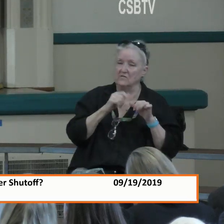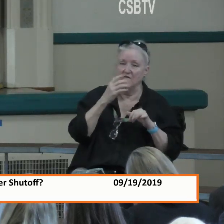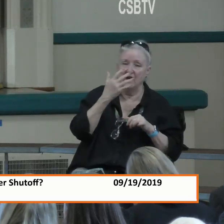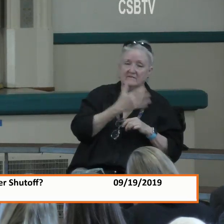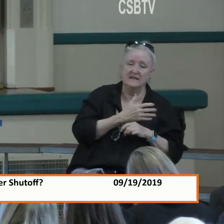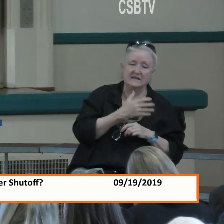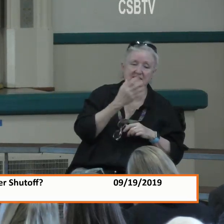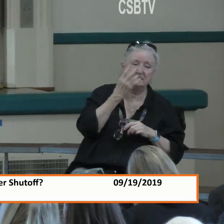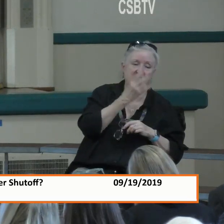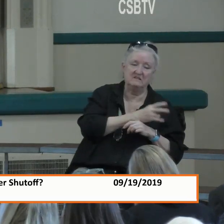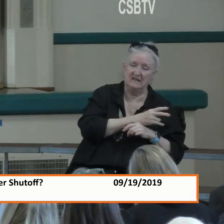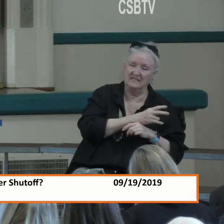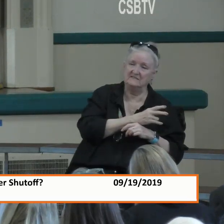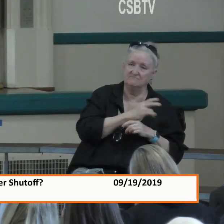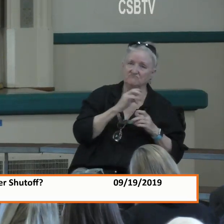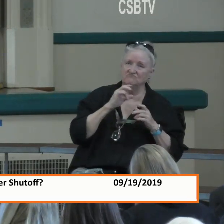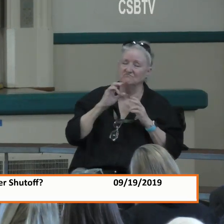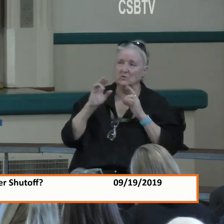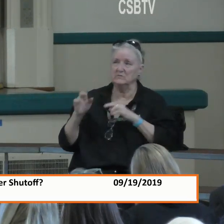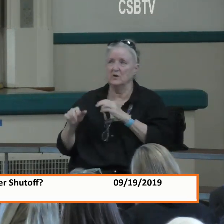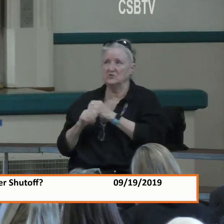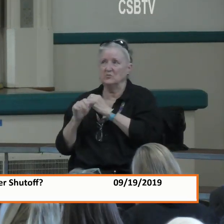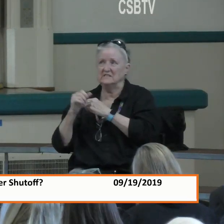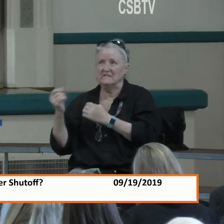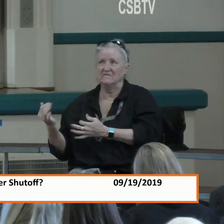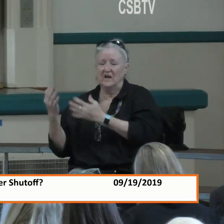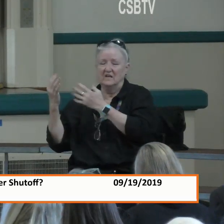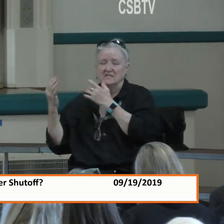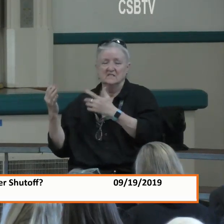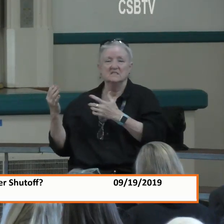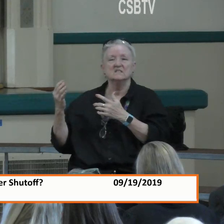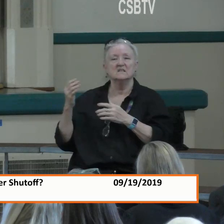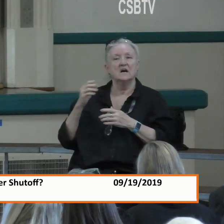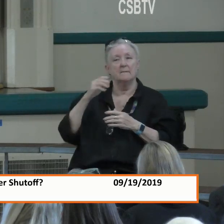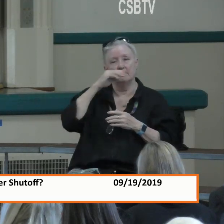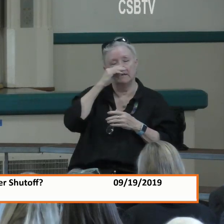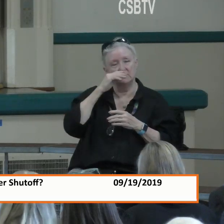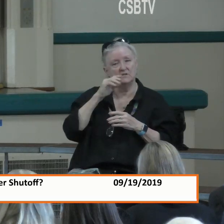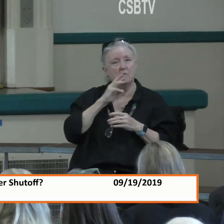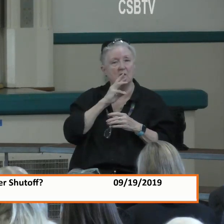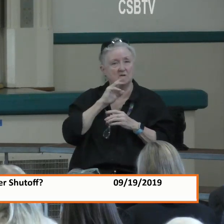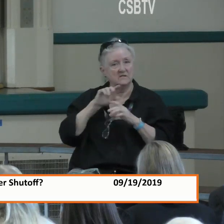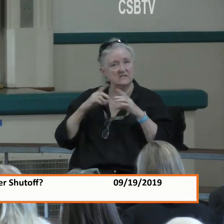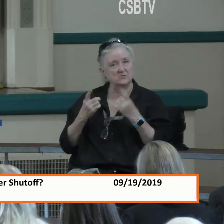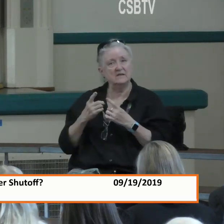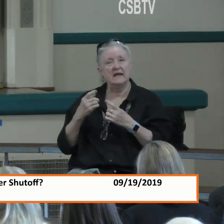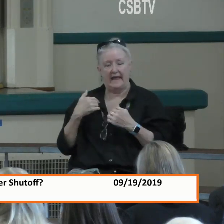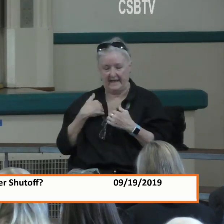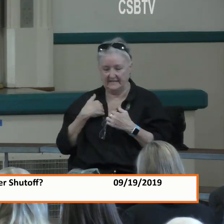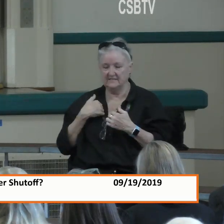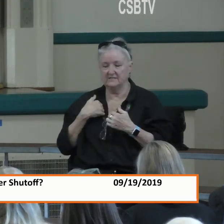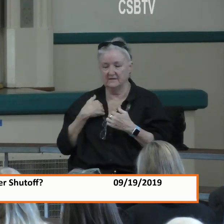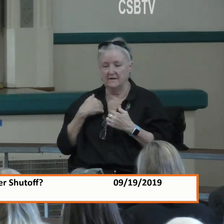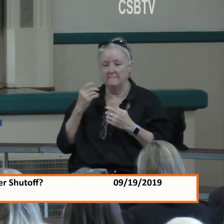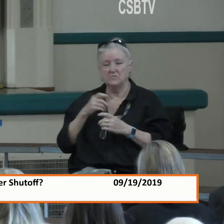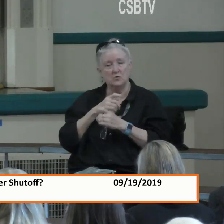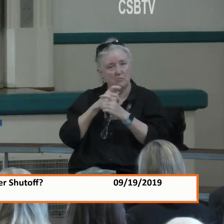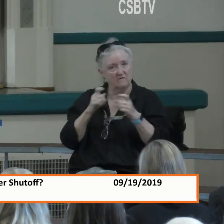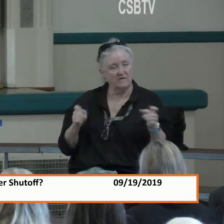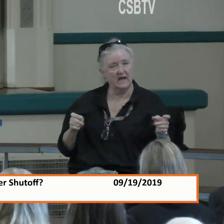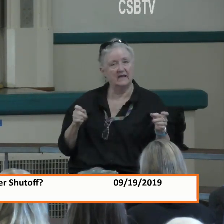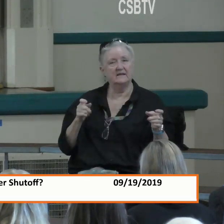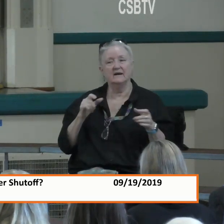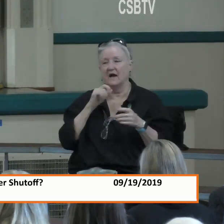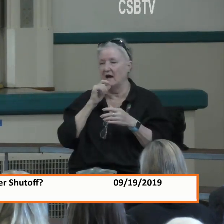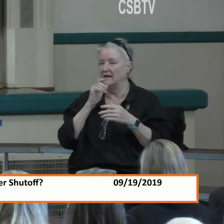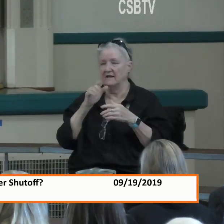to wildfire risk. Montecito Water District is equipped with or to provide uninterrupted